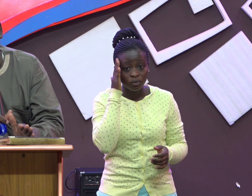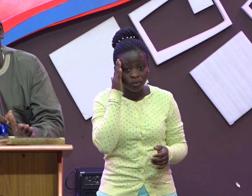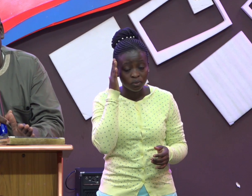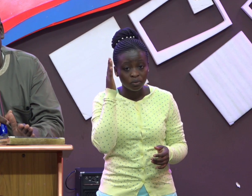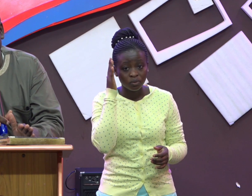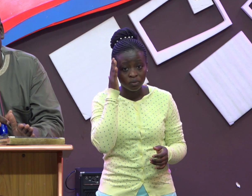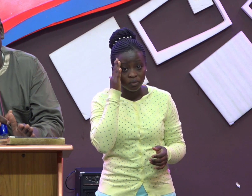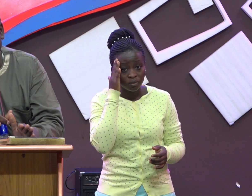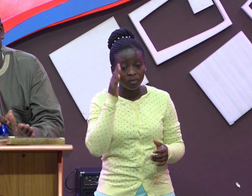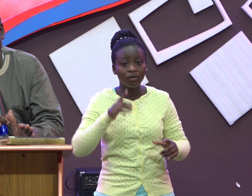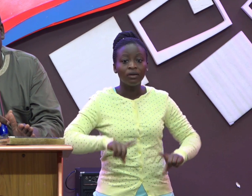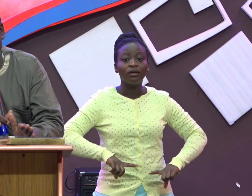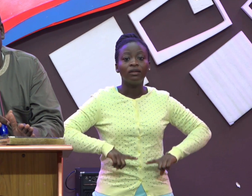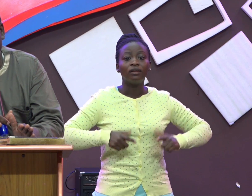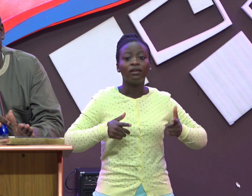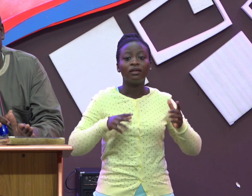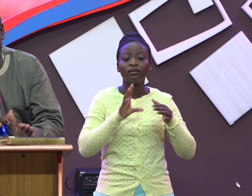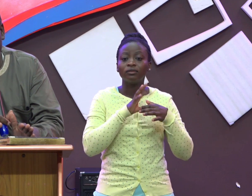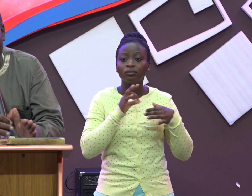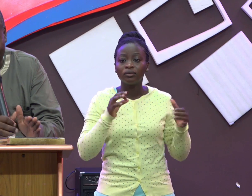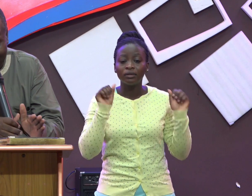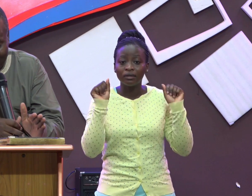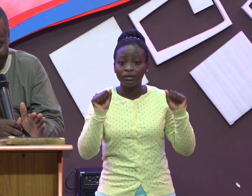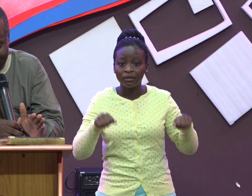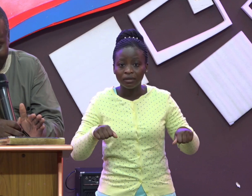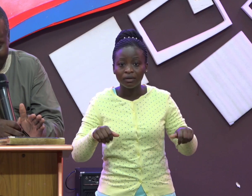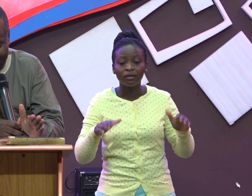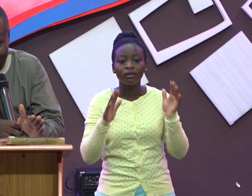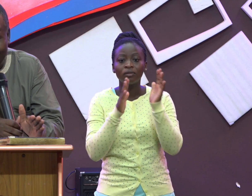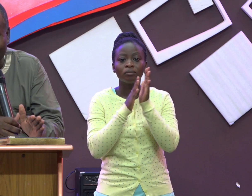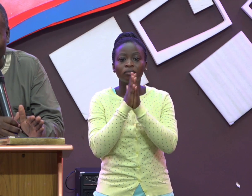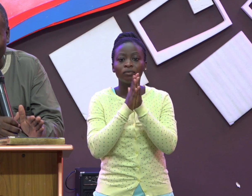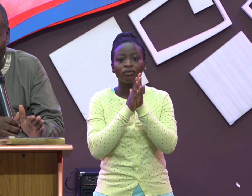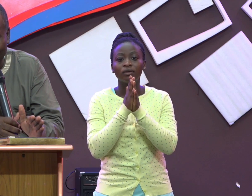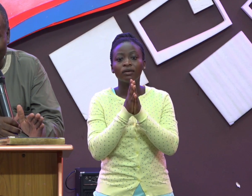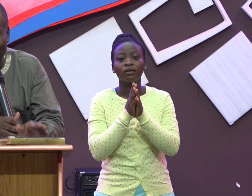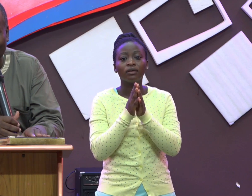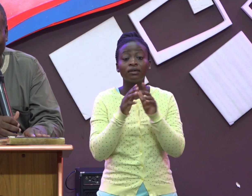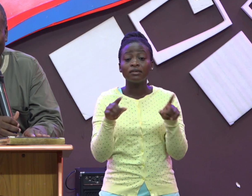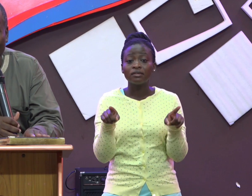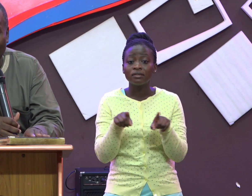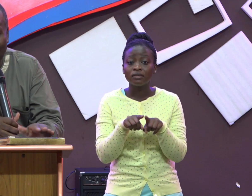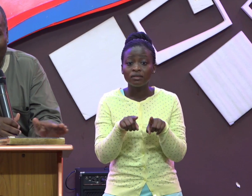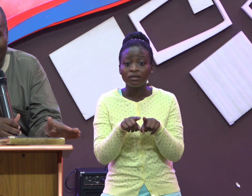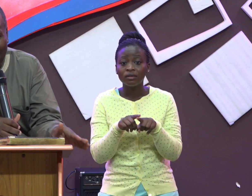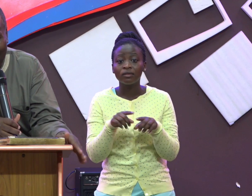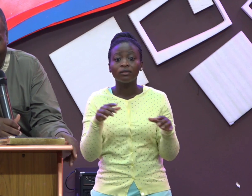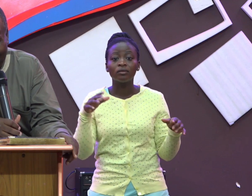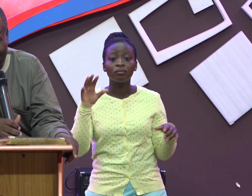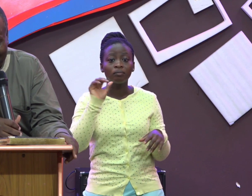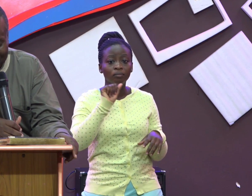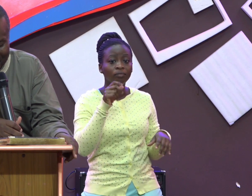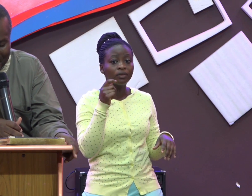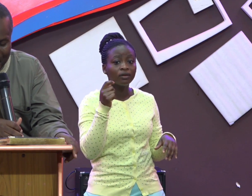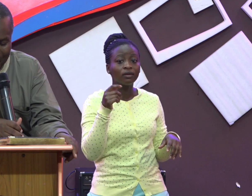Can pray even if you're washing dishes. Eh? Basesolonike ekisooka 5:16. Thessalonians 5:16. Omwoyo